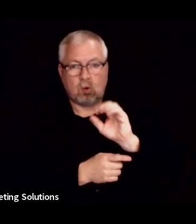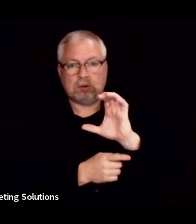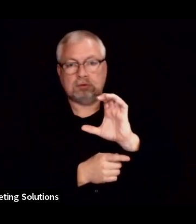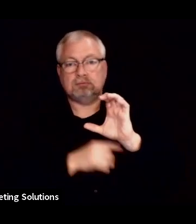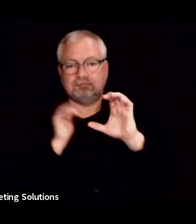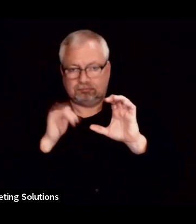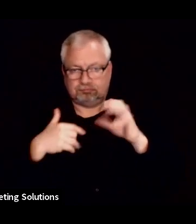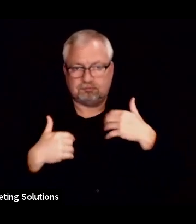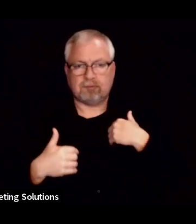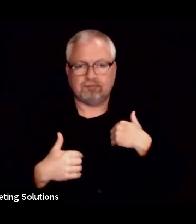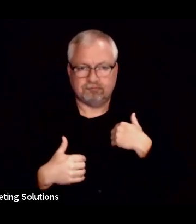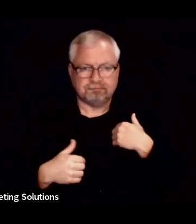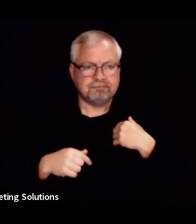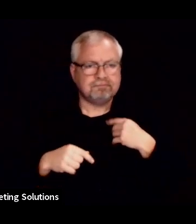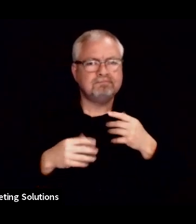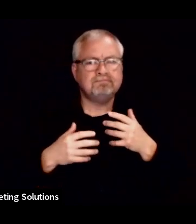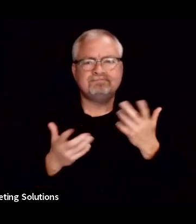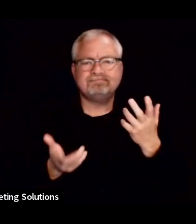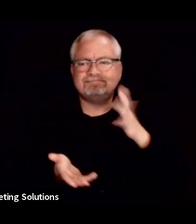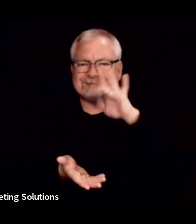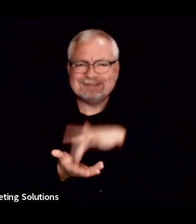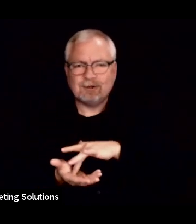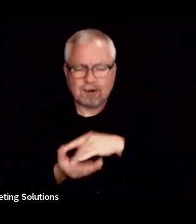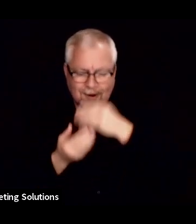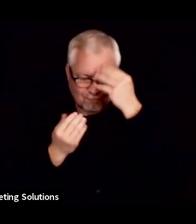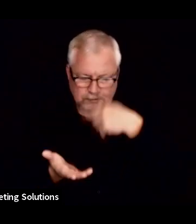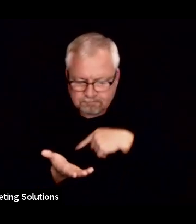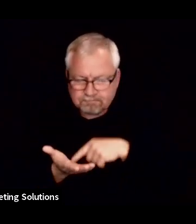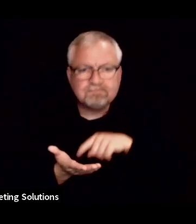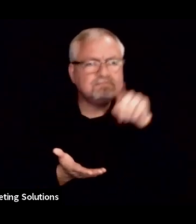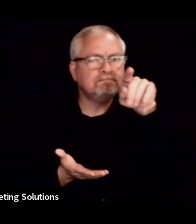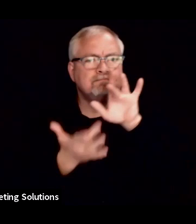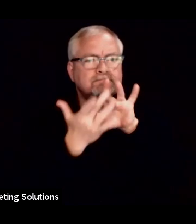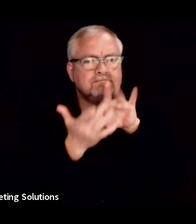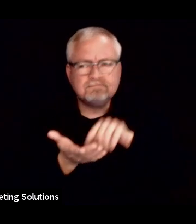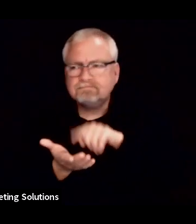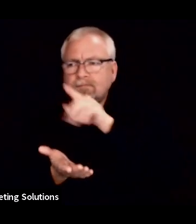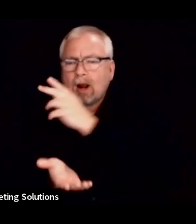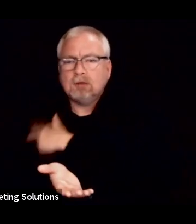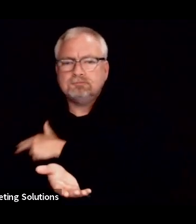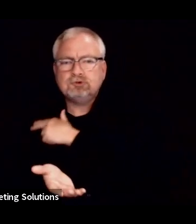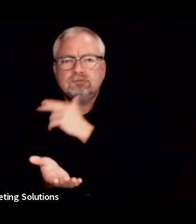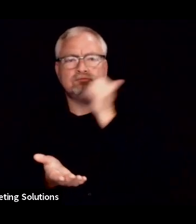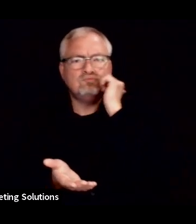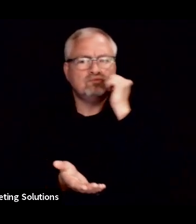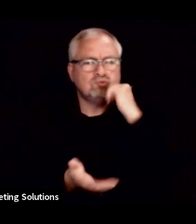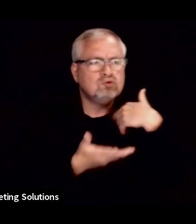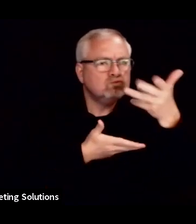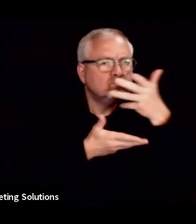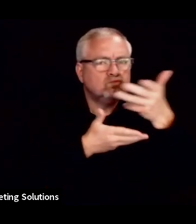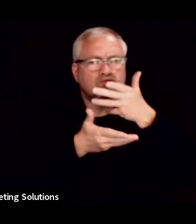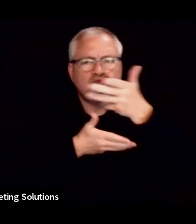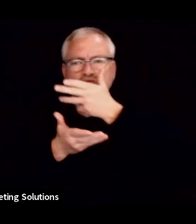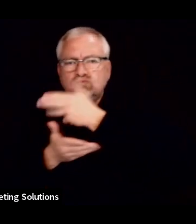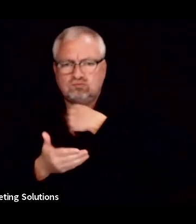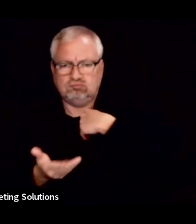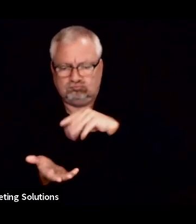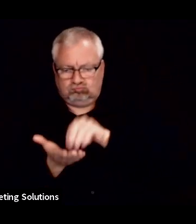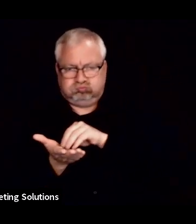with the hospitals on this issue, and they know that we're at that point and anticipates